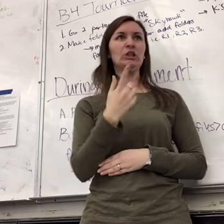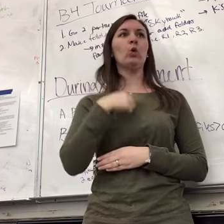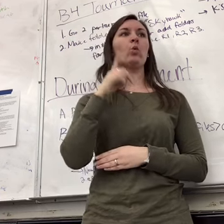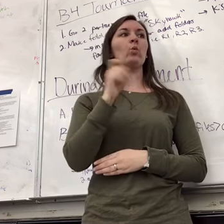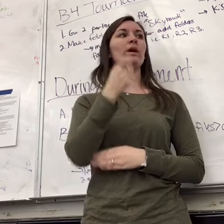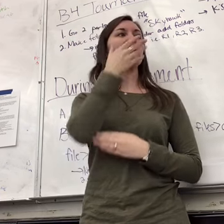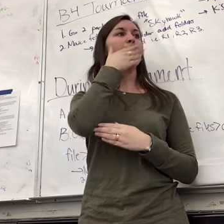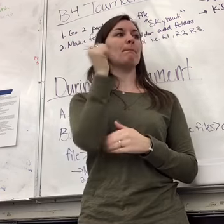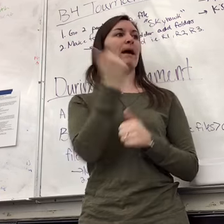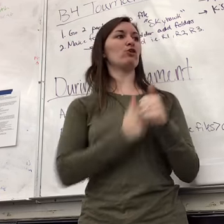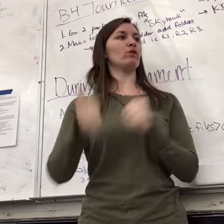the war.